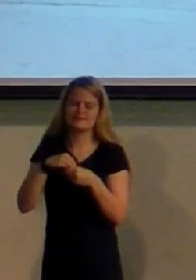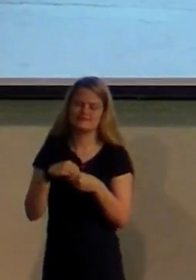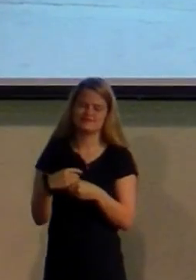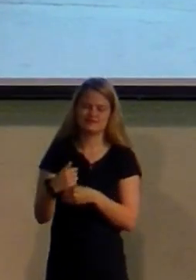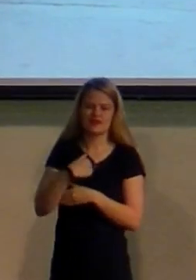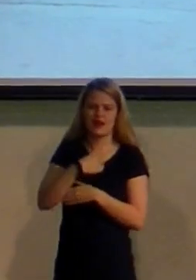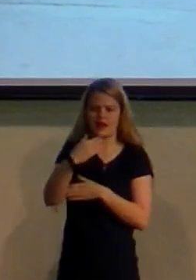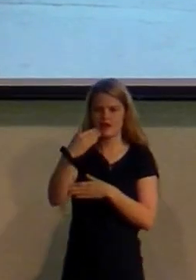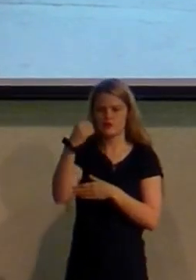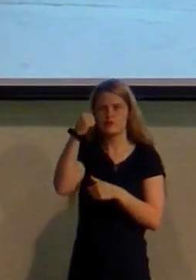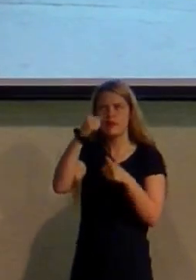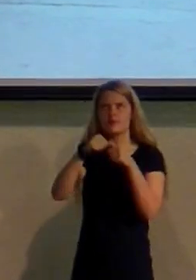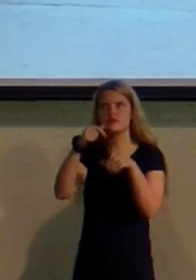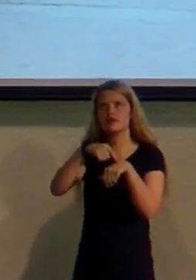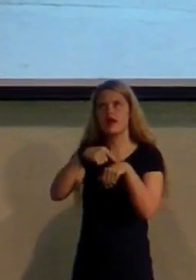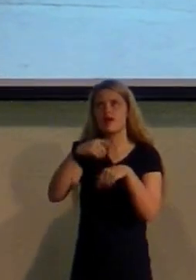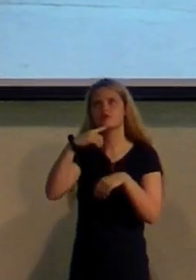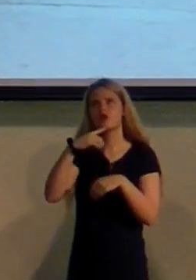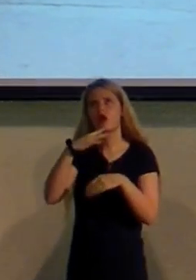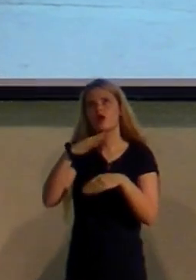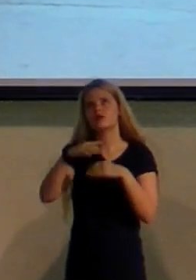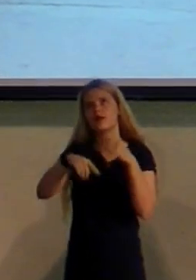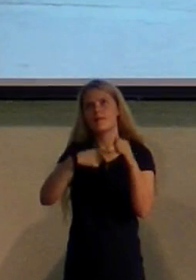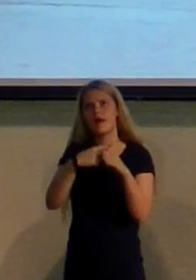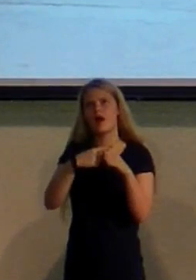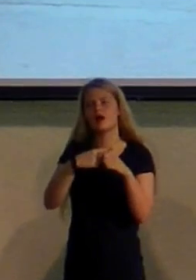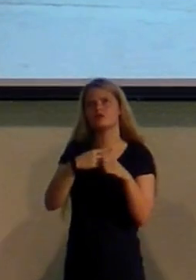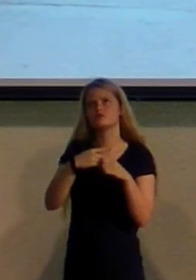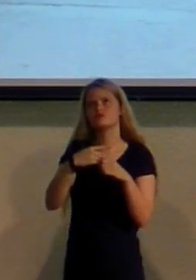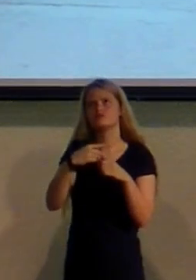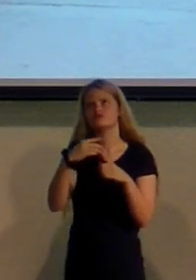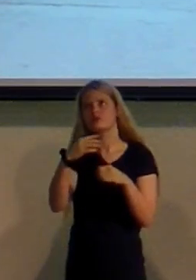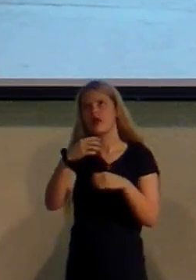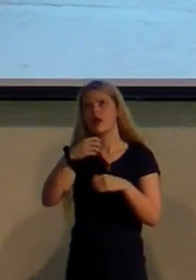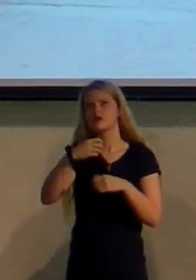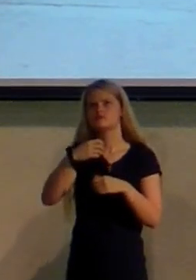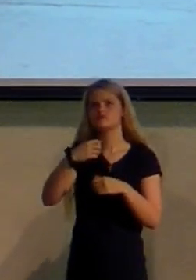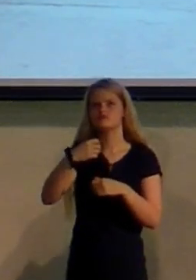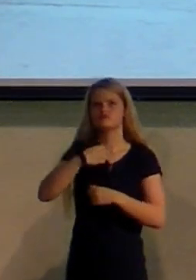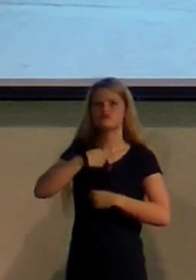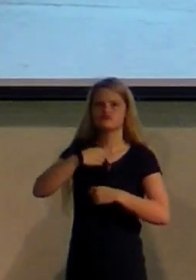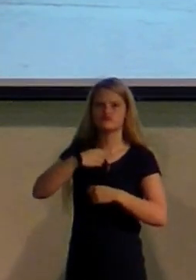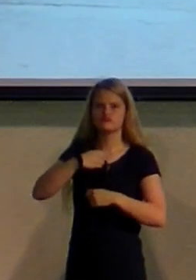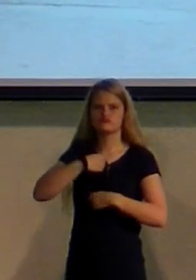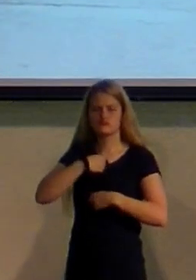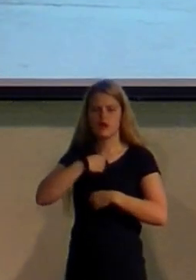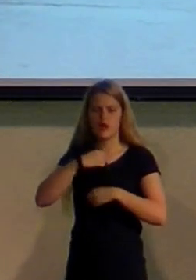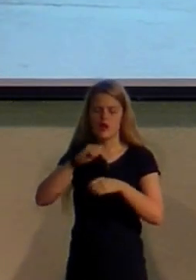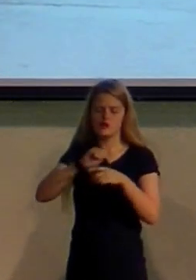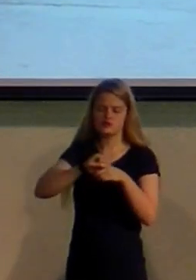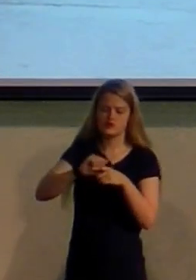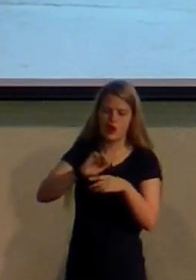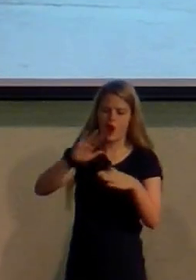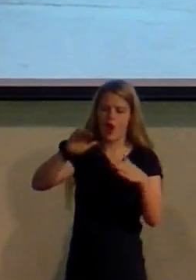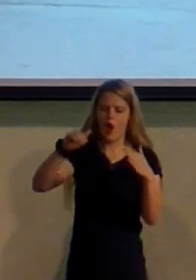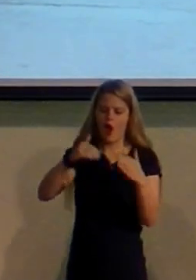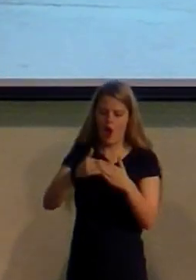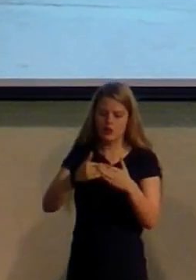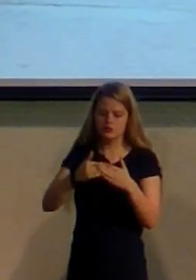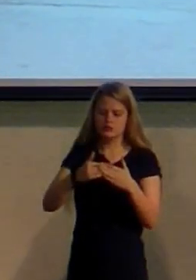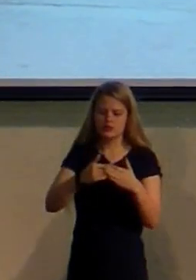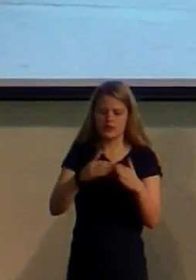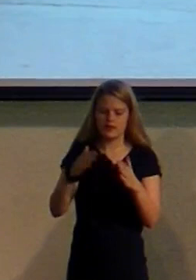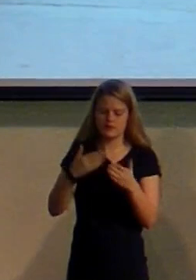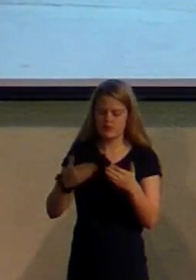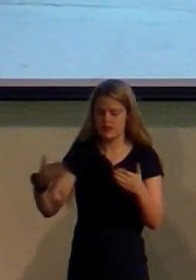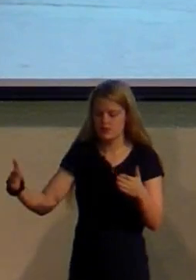I remember the time he talked about the military putting on a training day and had all these exercises planned, and one of them